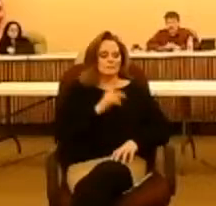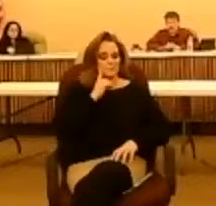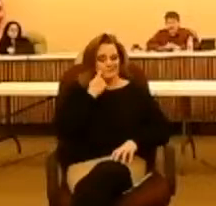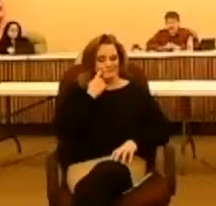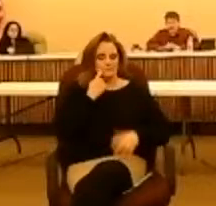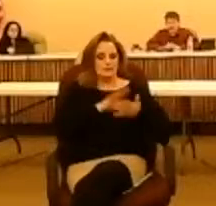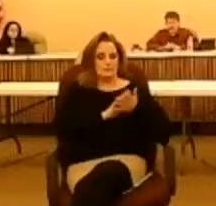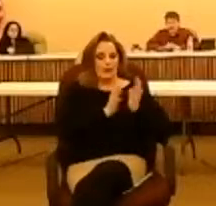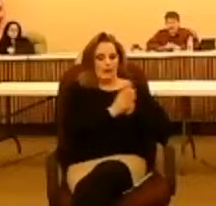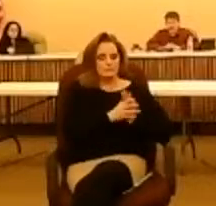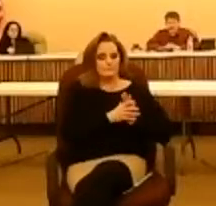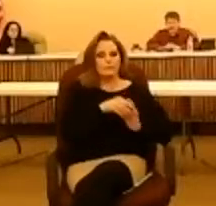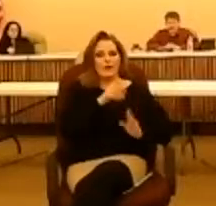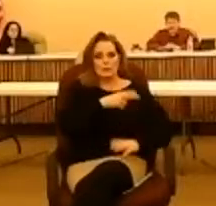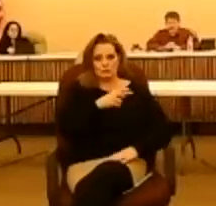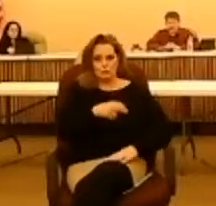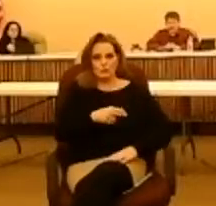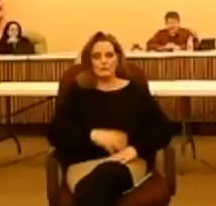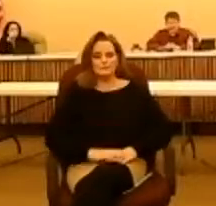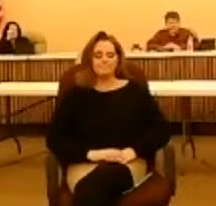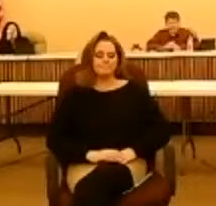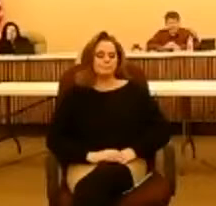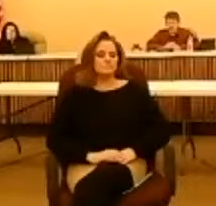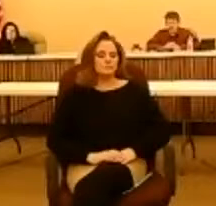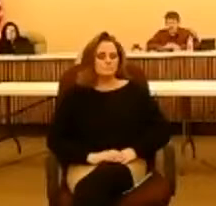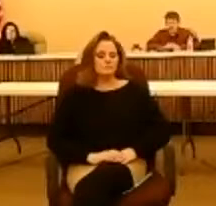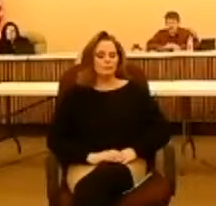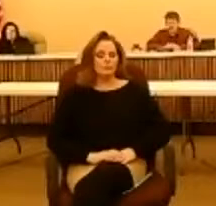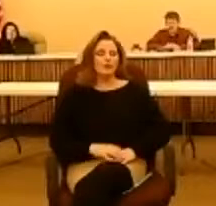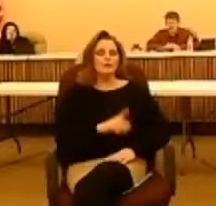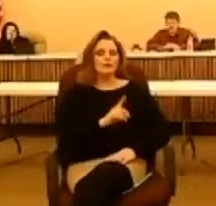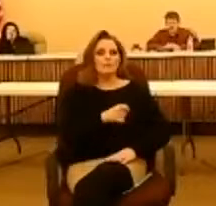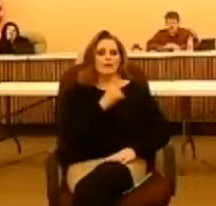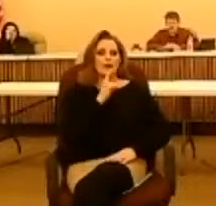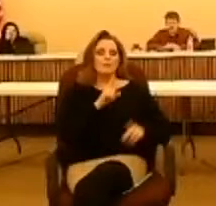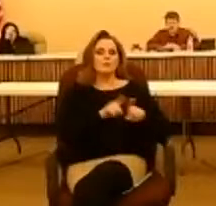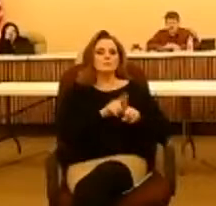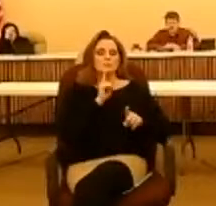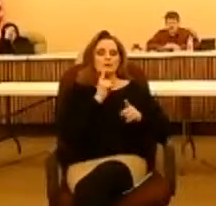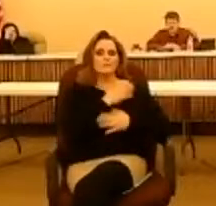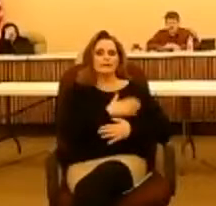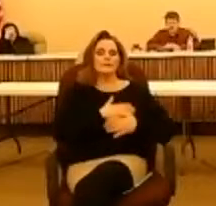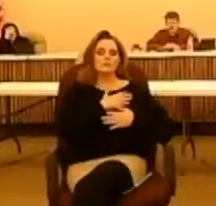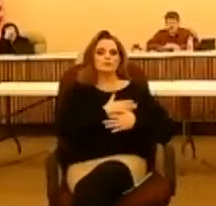property has since done so, so they will also enjoy the